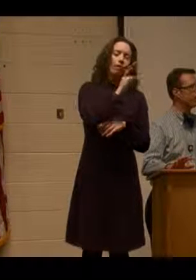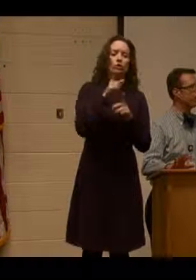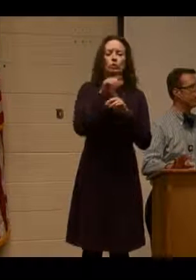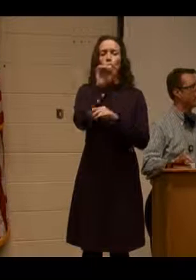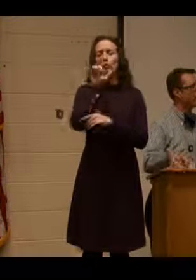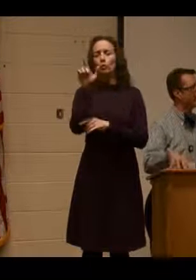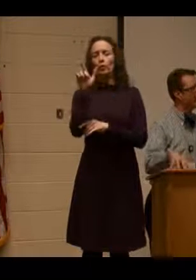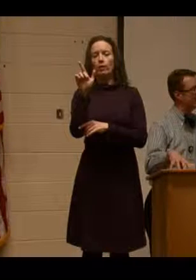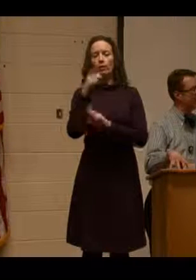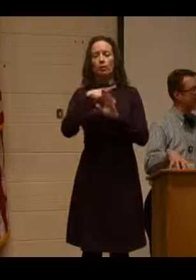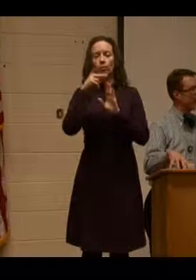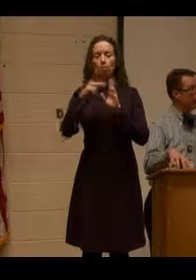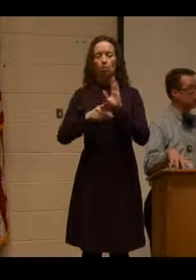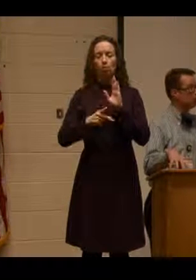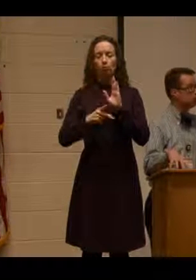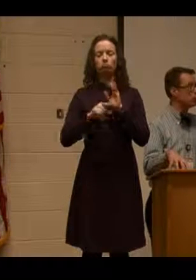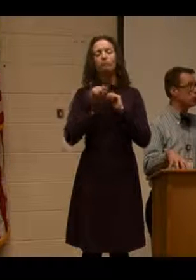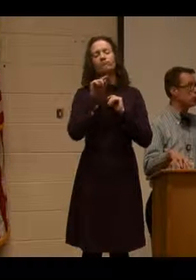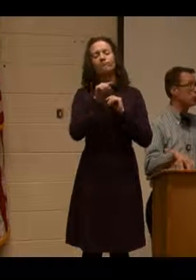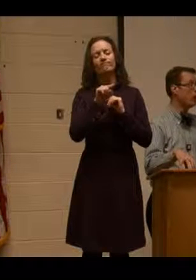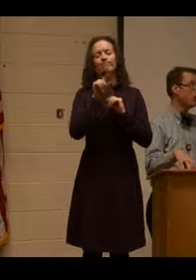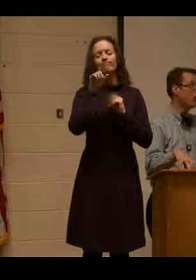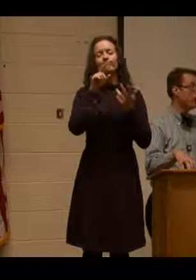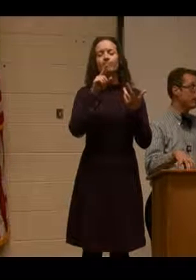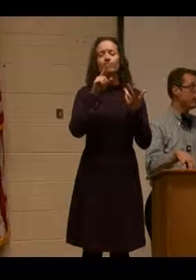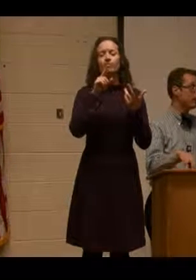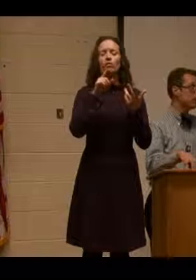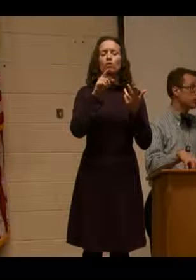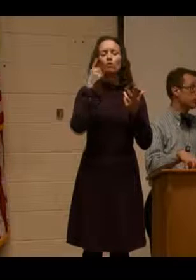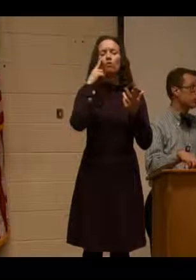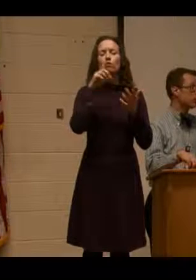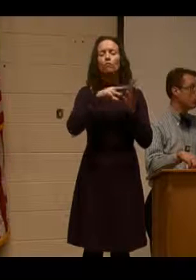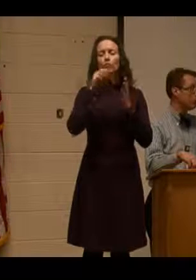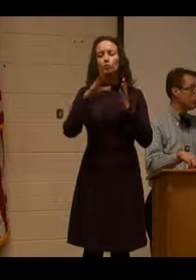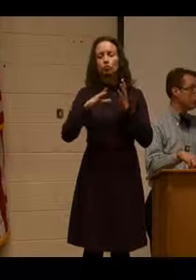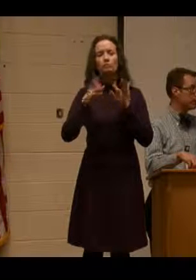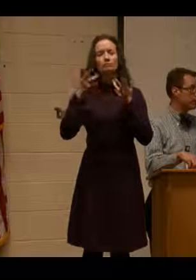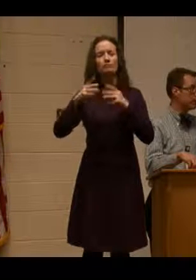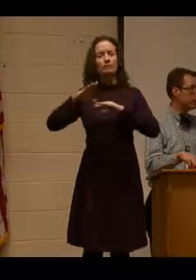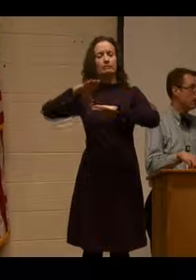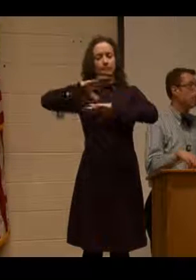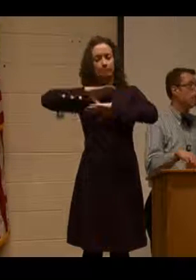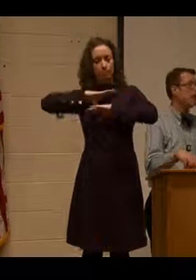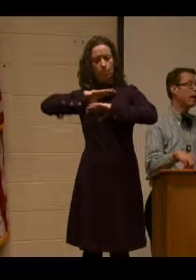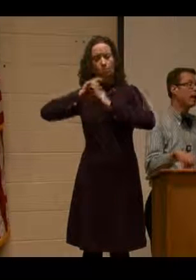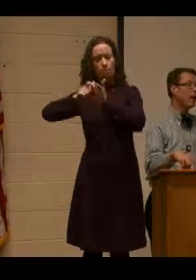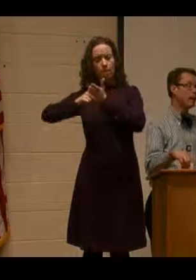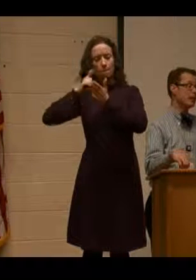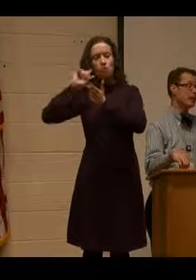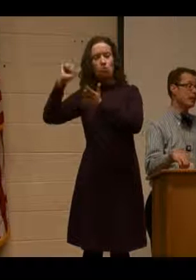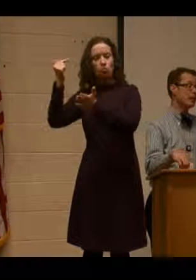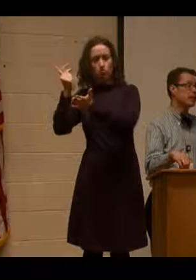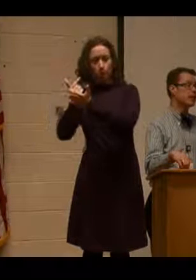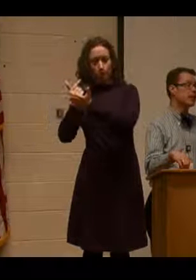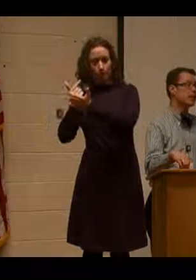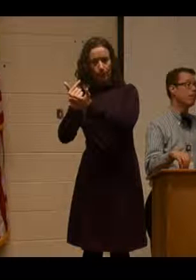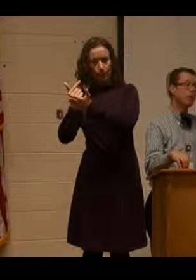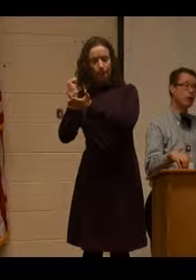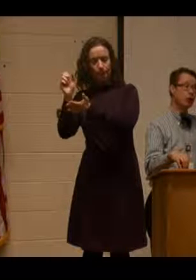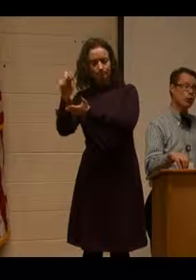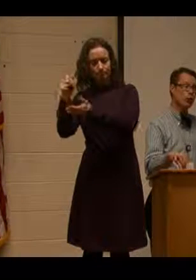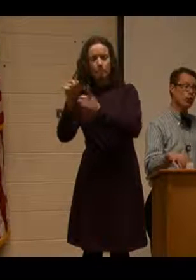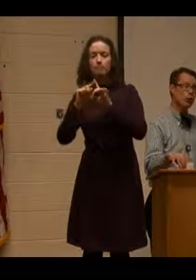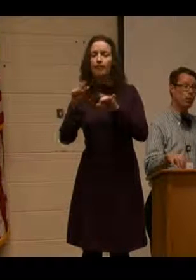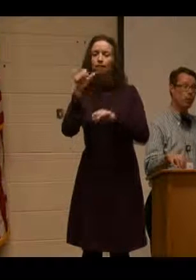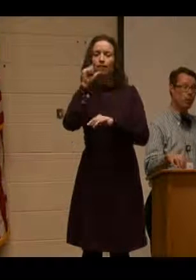for students who have met graduation requirements but have not yet been issued their diploma.